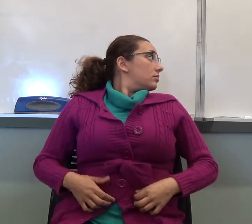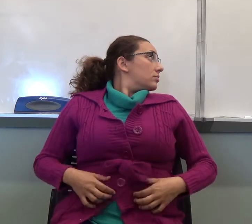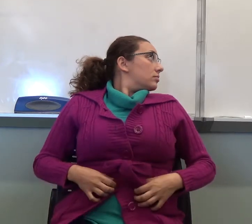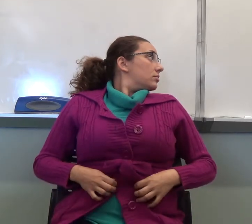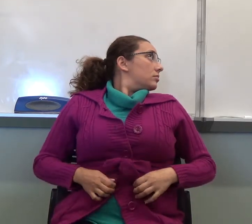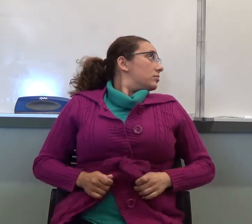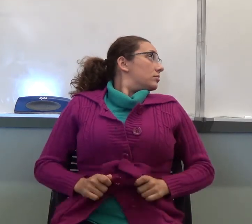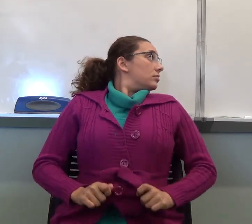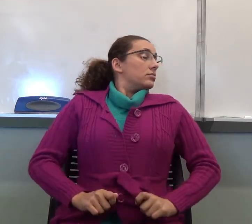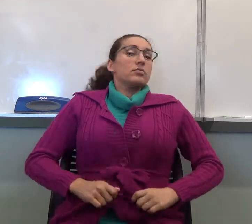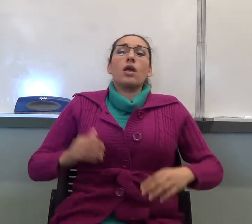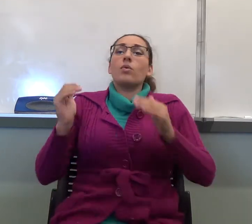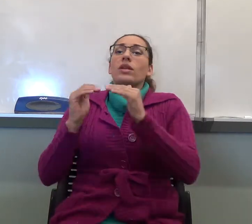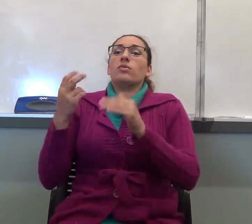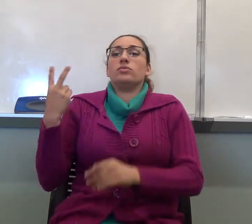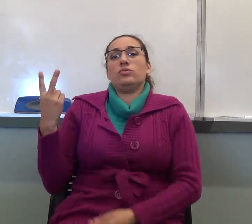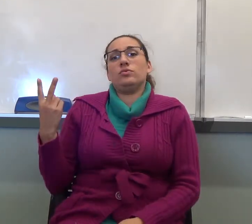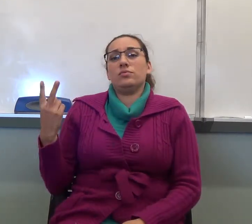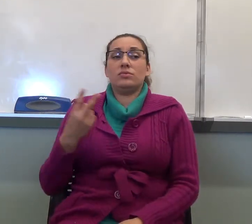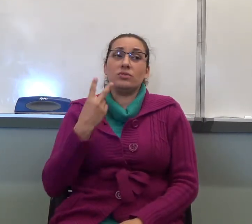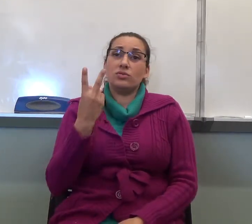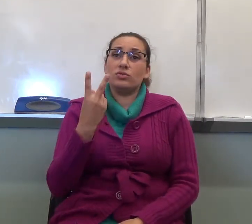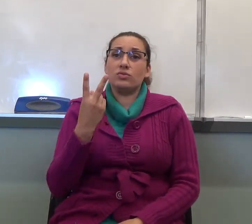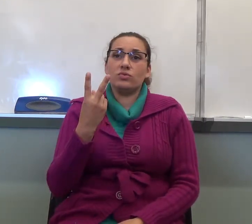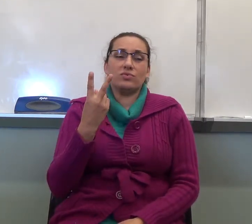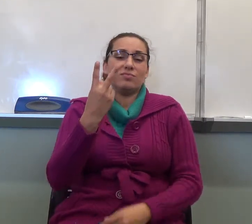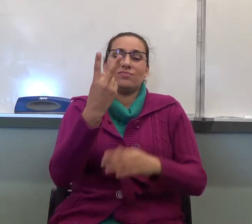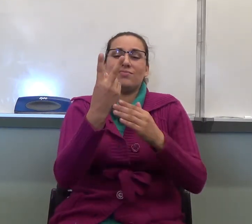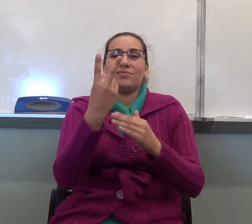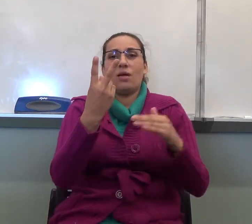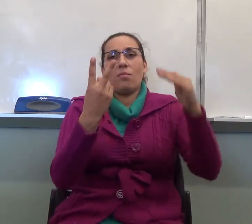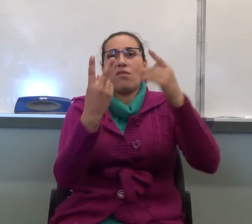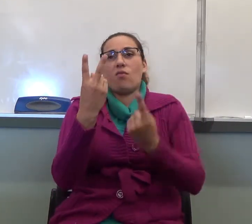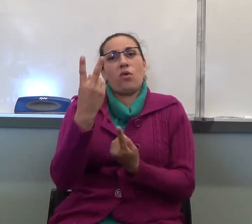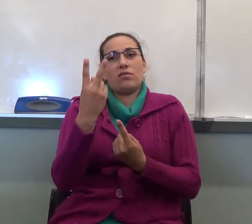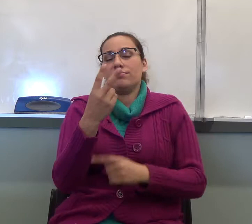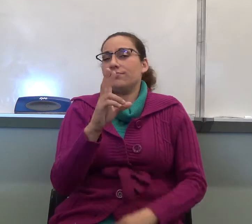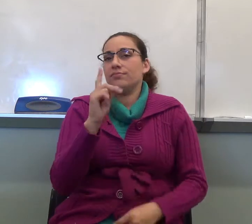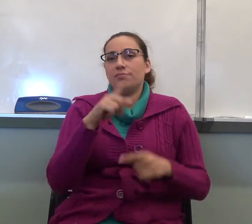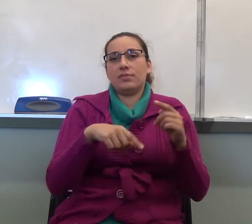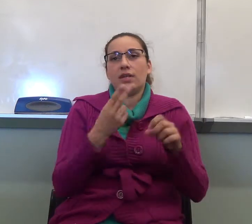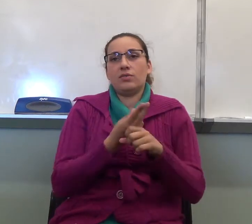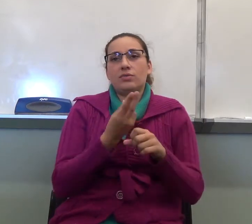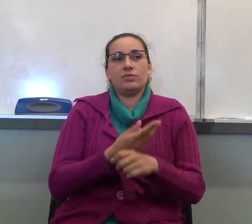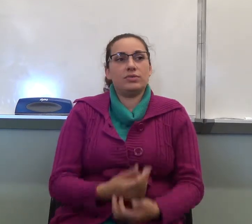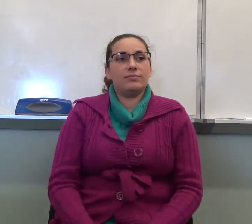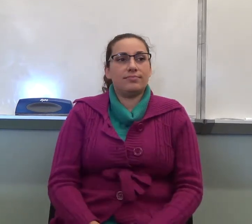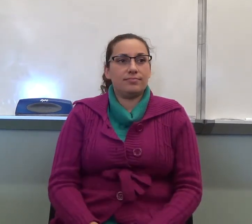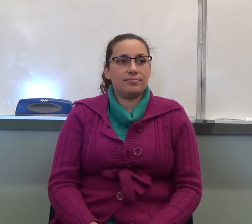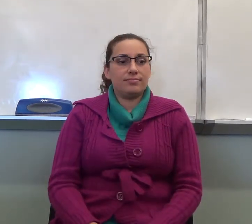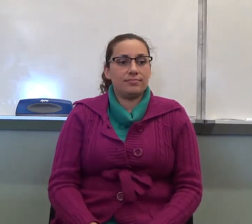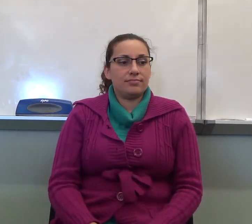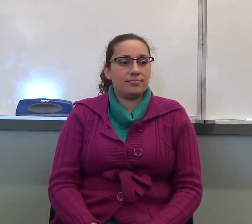to be 2. Well, 2 is outside this range too, so that's no good. 200% won't work.